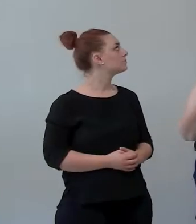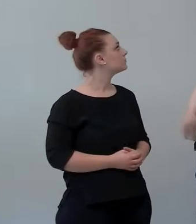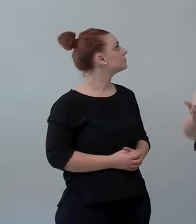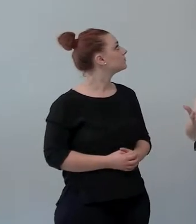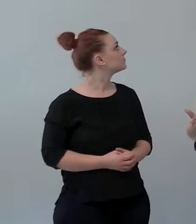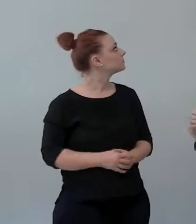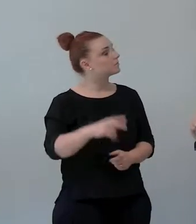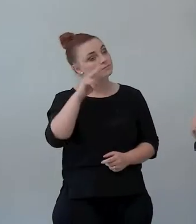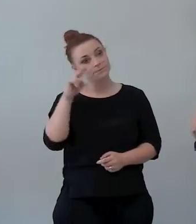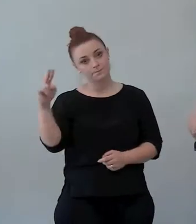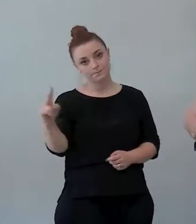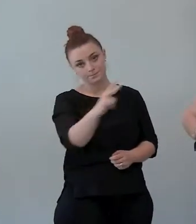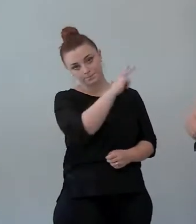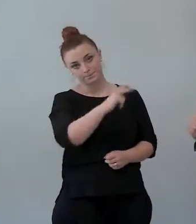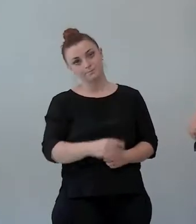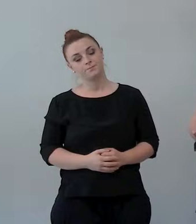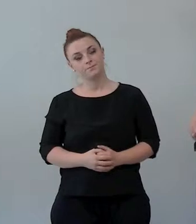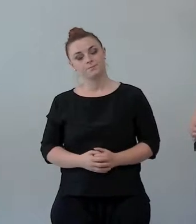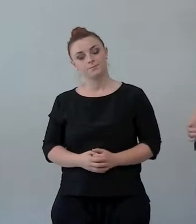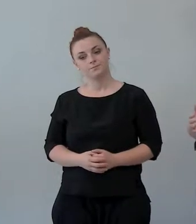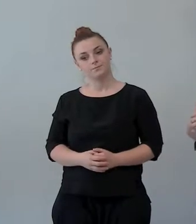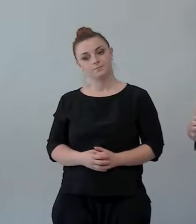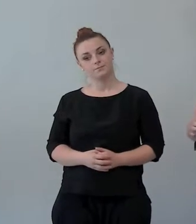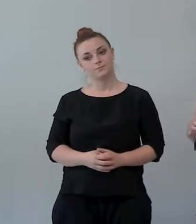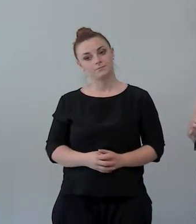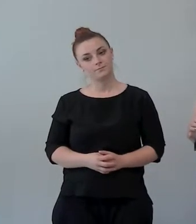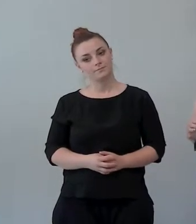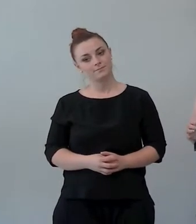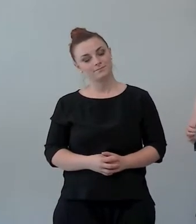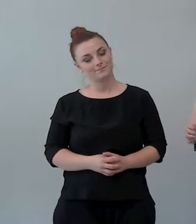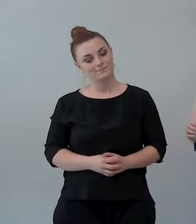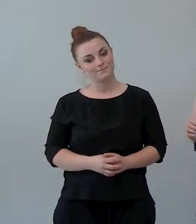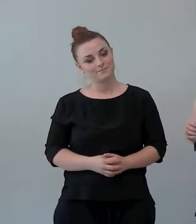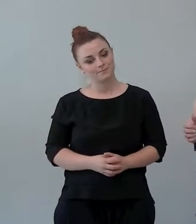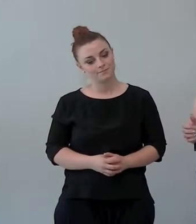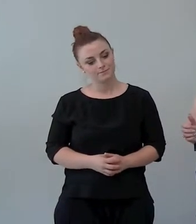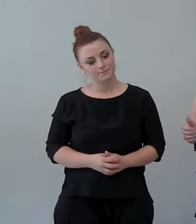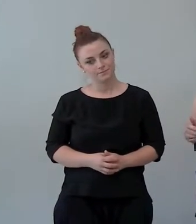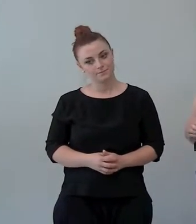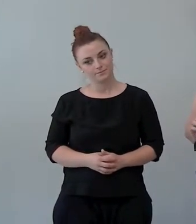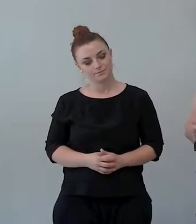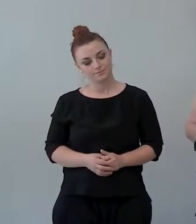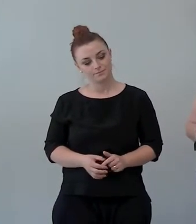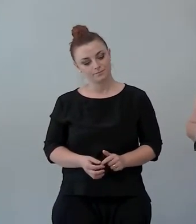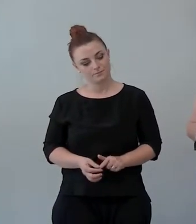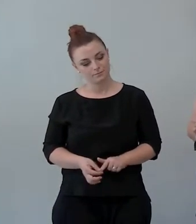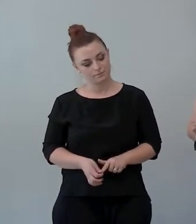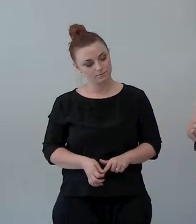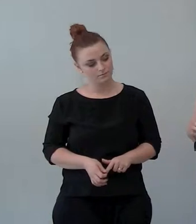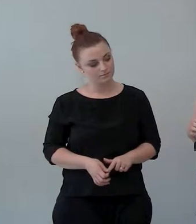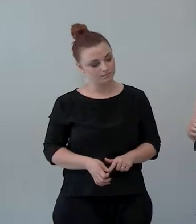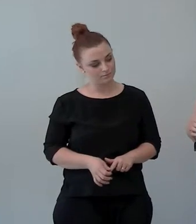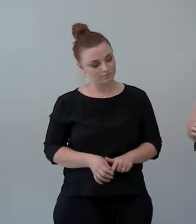Se il Signore non costruisce la casa, invano si affaticano i costruttori. Se il Signore